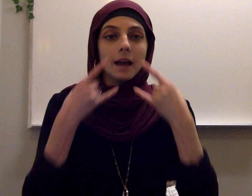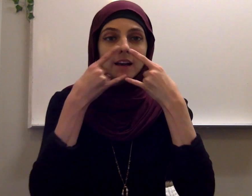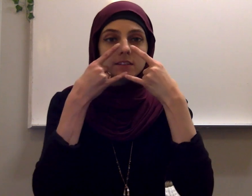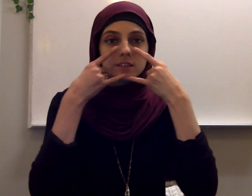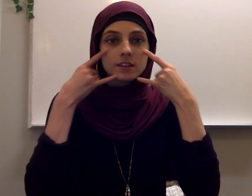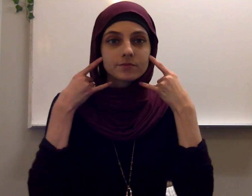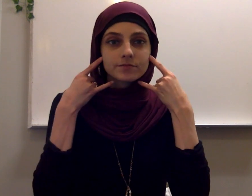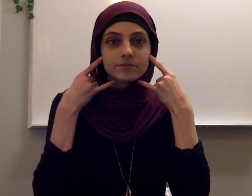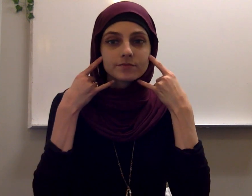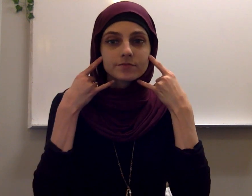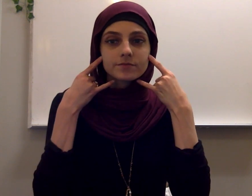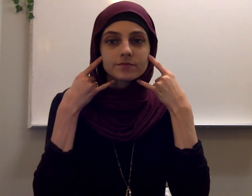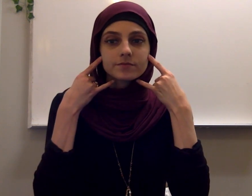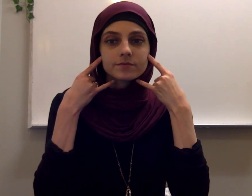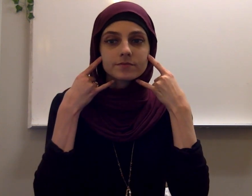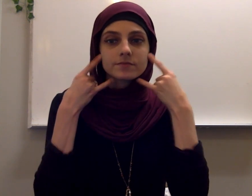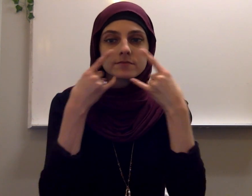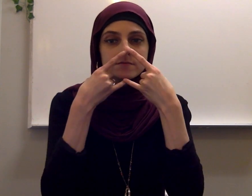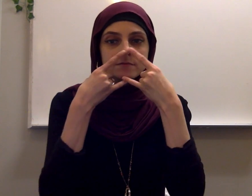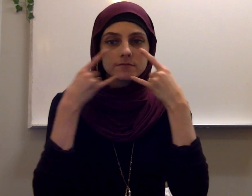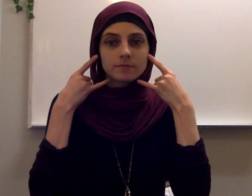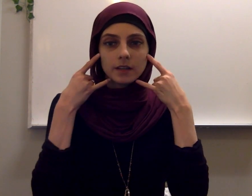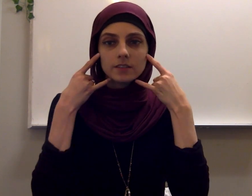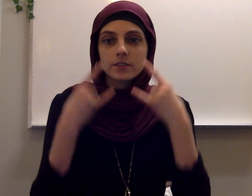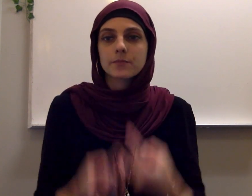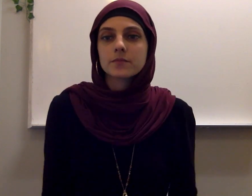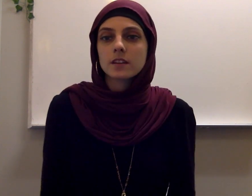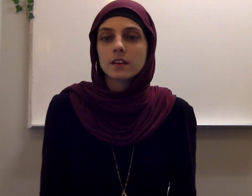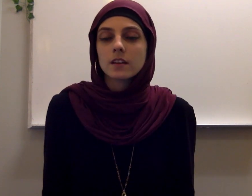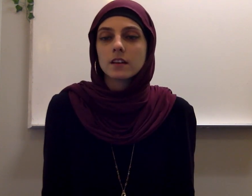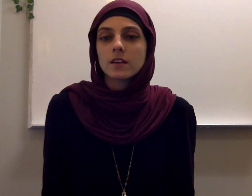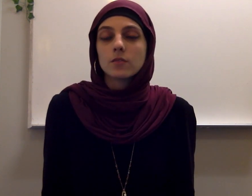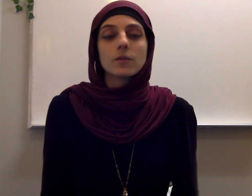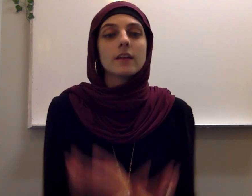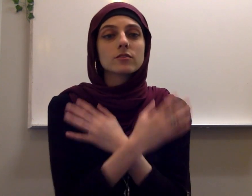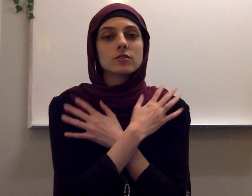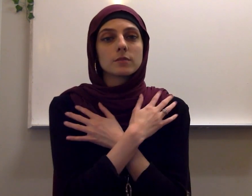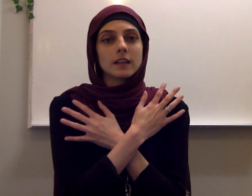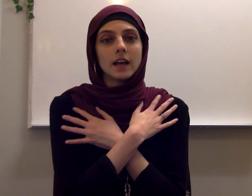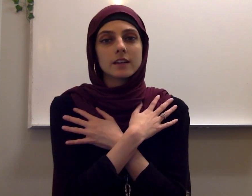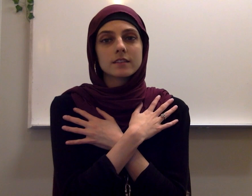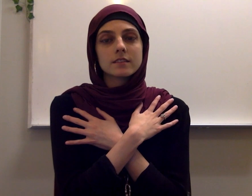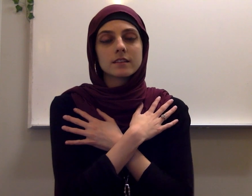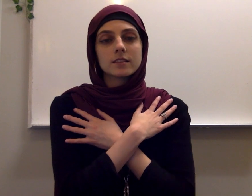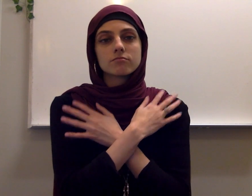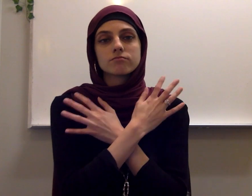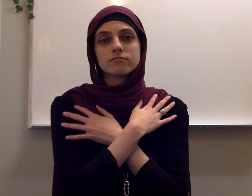Mask. Rest or relax.